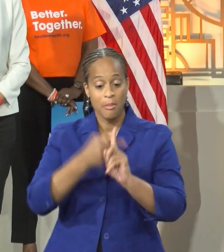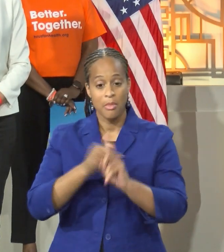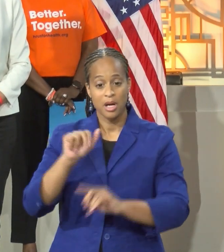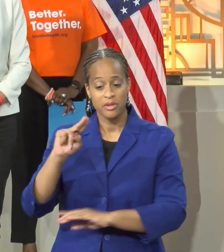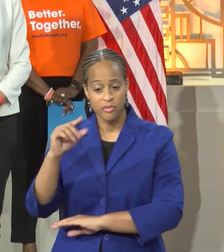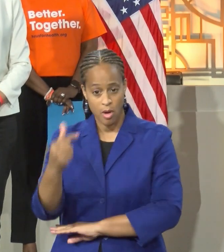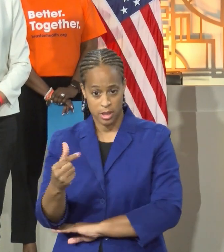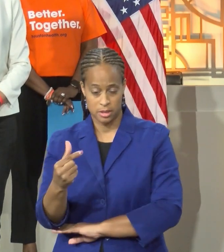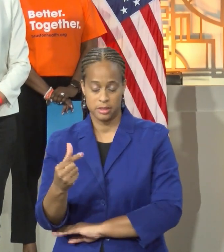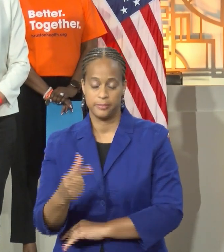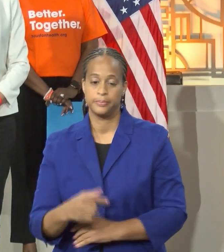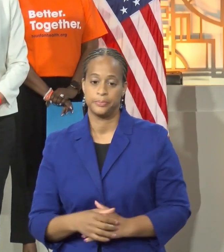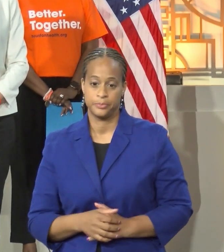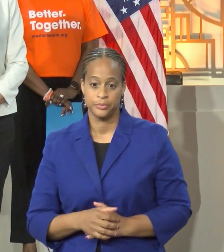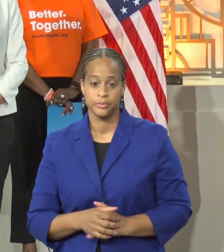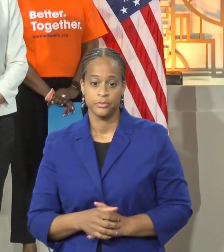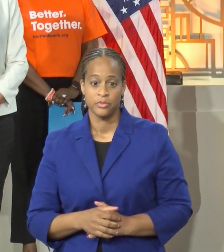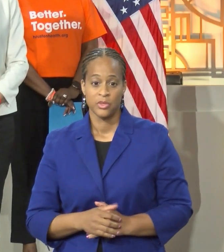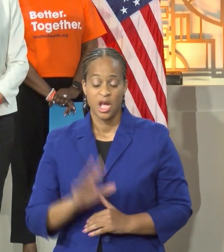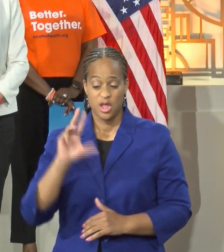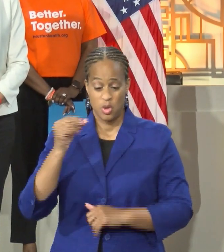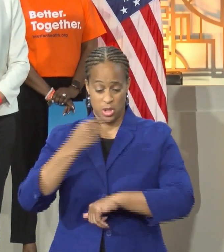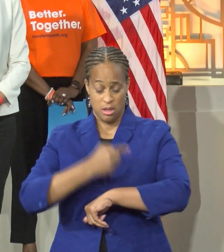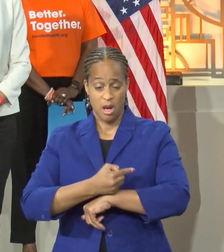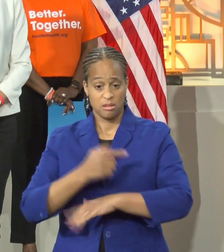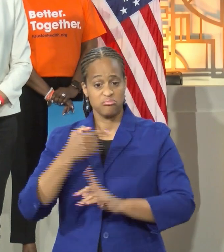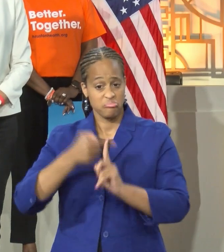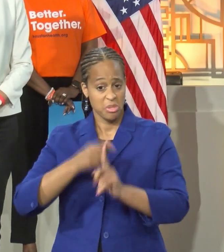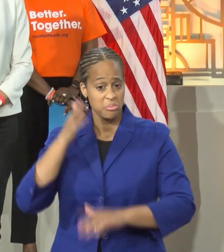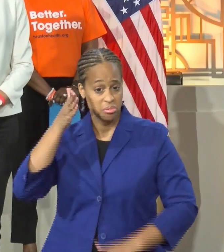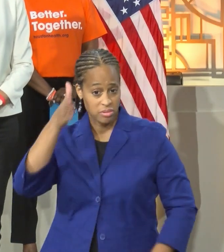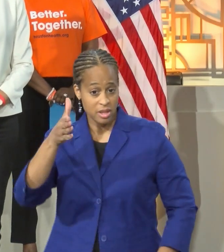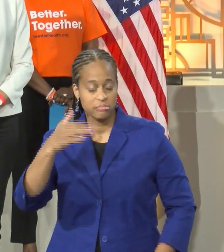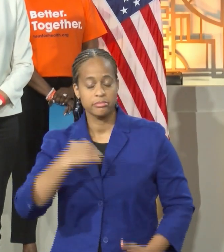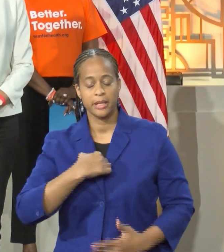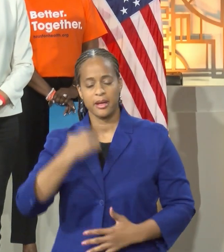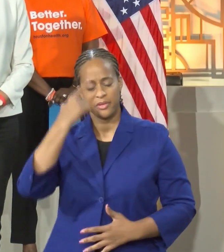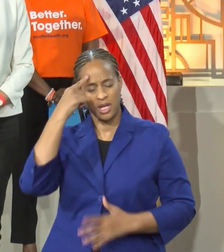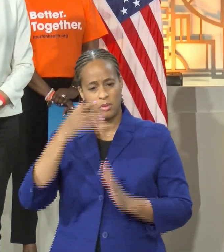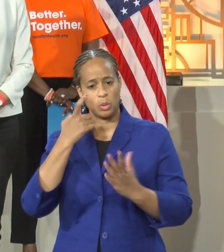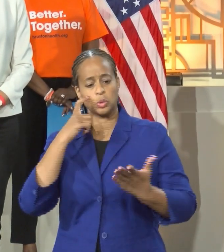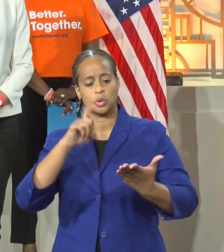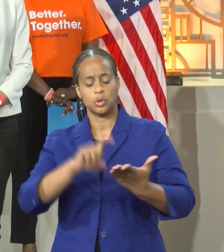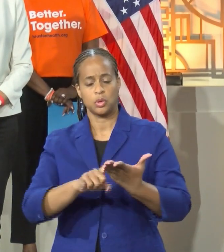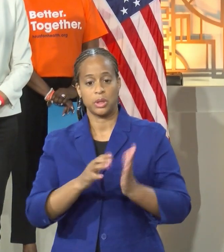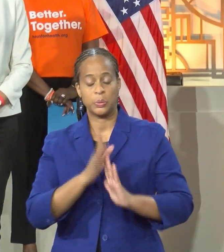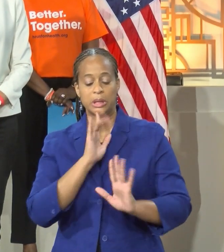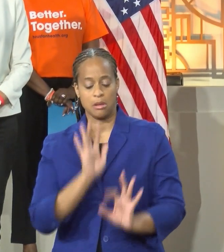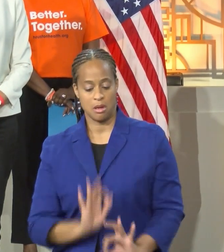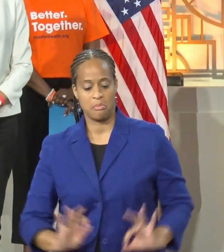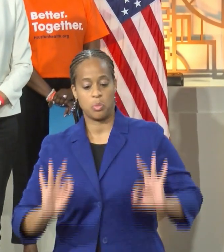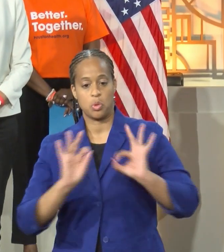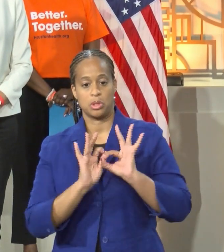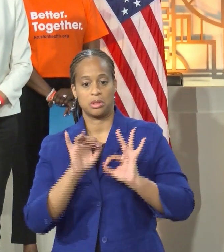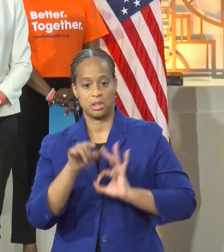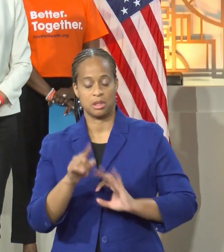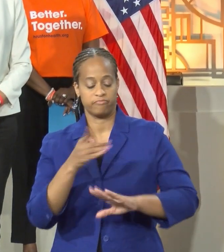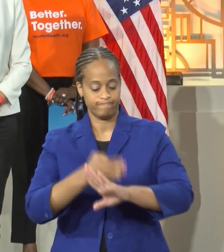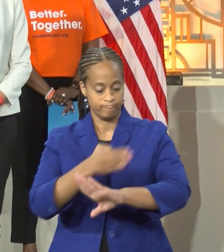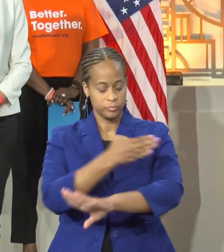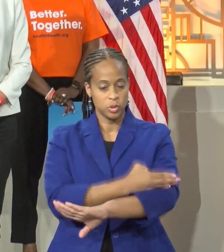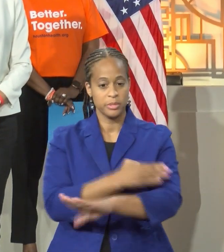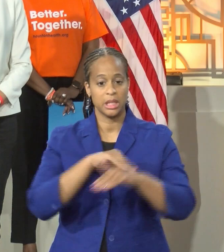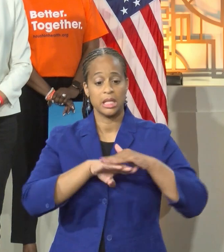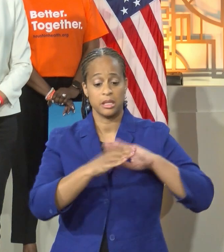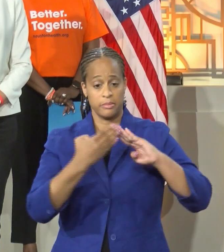August, 30 days from now, then I believe we'll see a noticeable improvement in